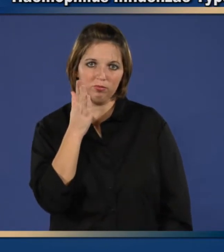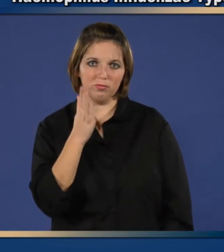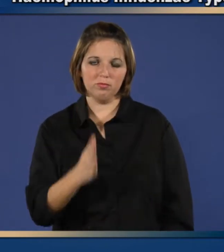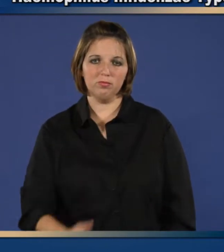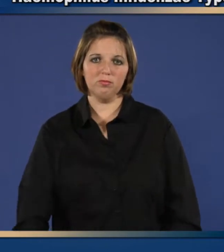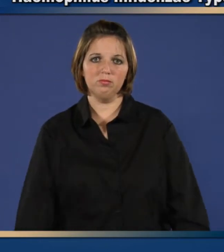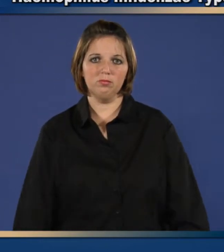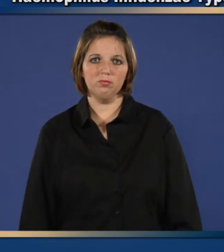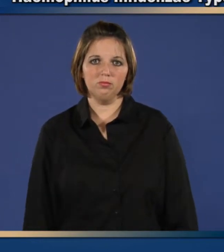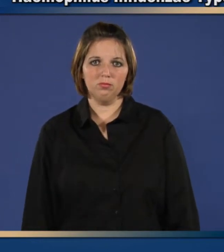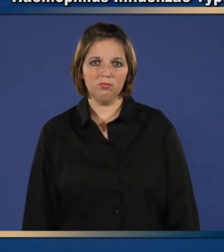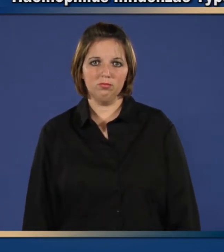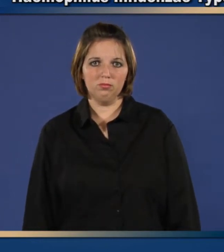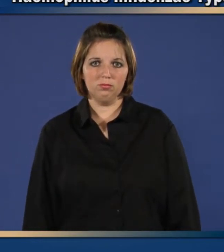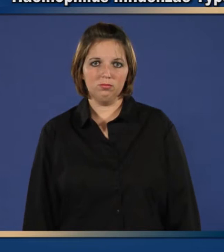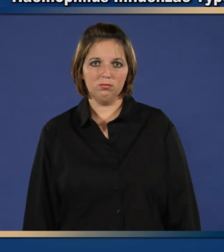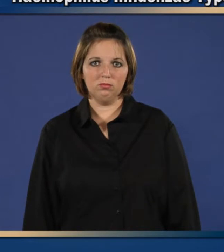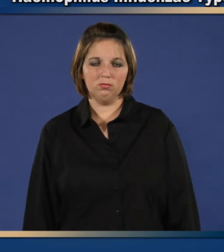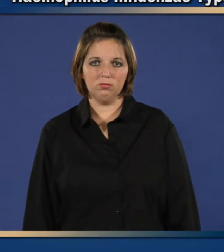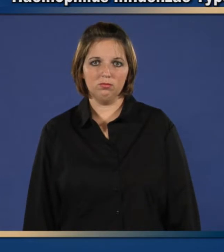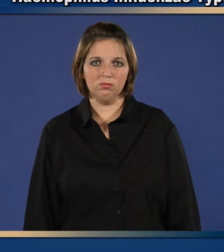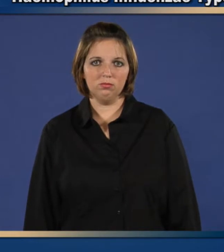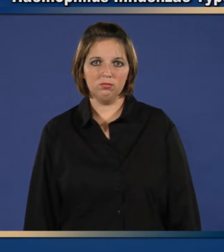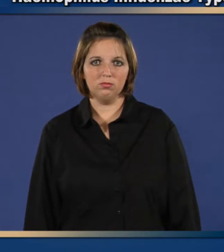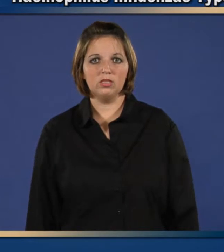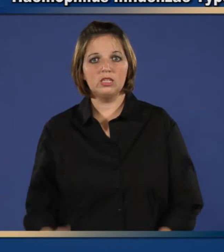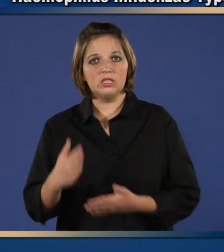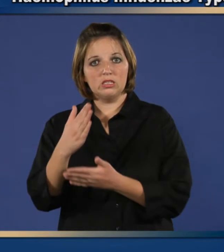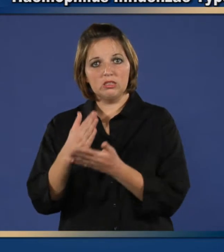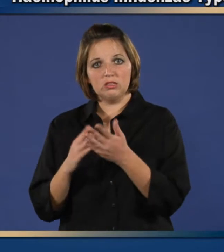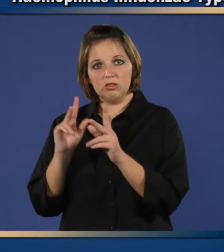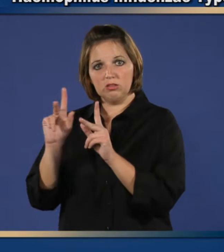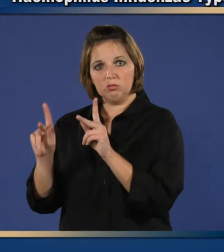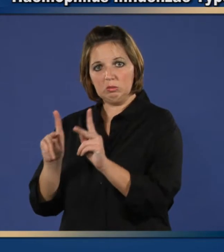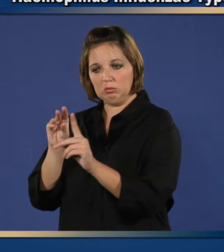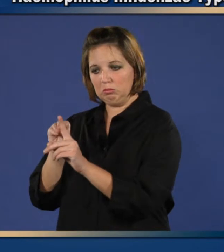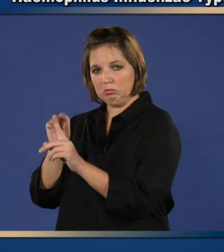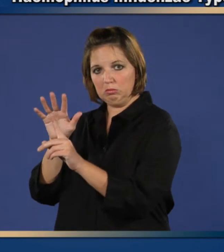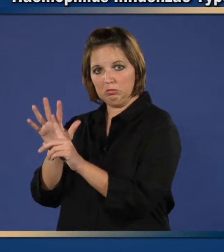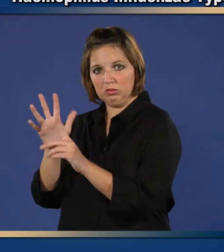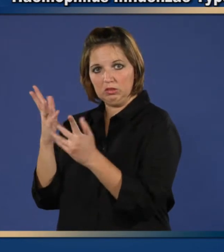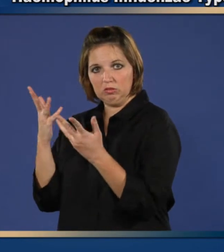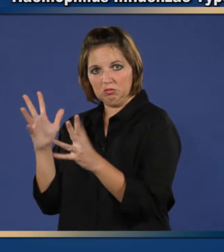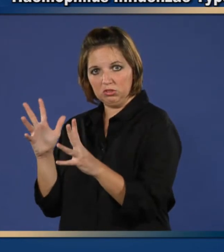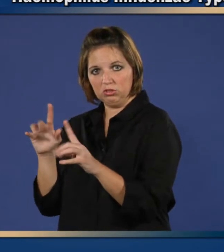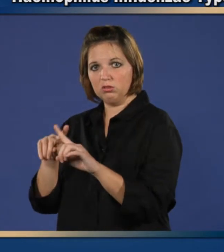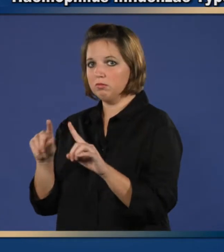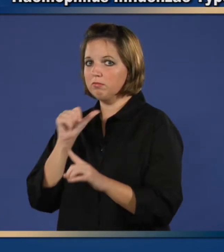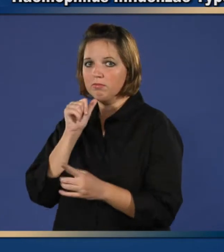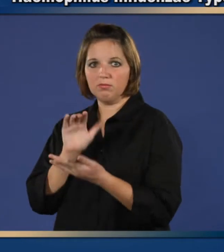If the germs stay in the child's nose and throat, the child probably will not get sick.